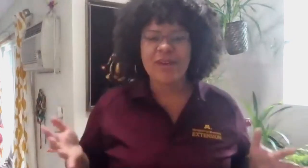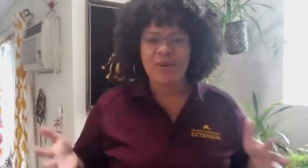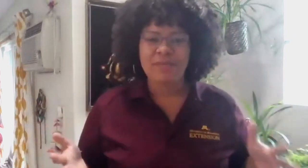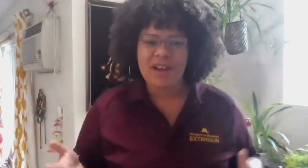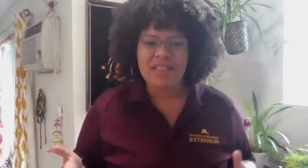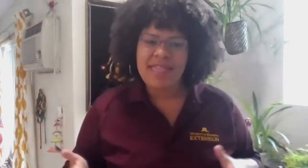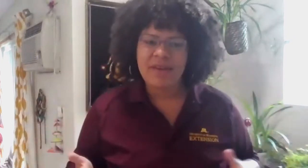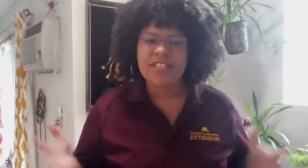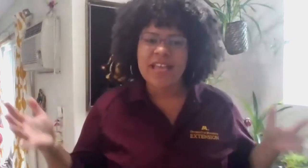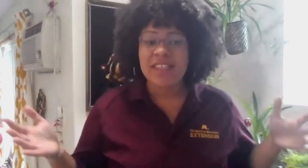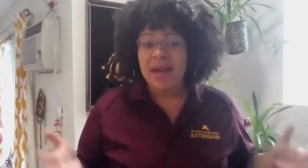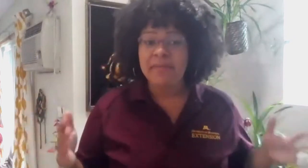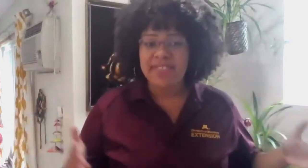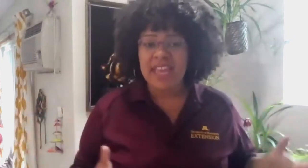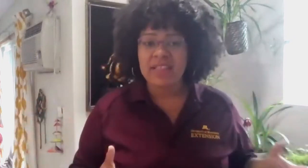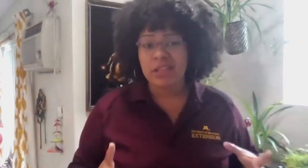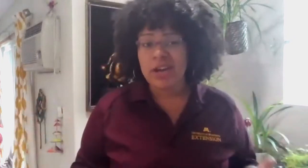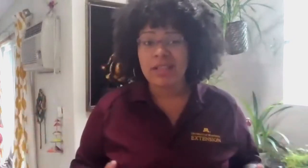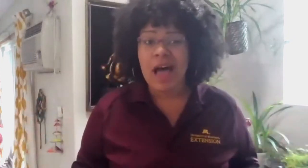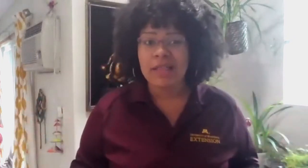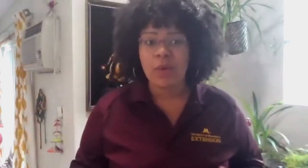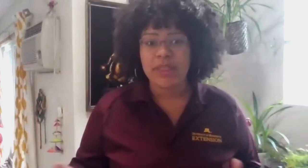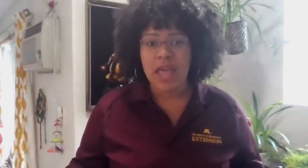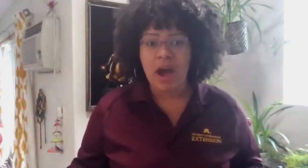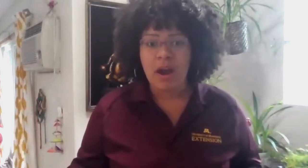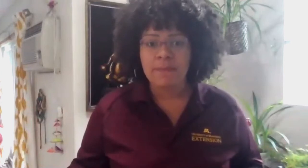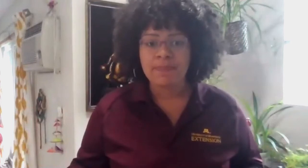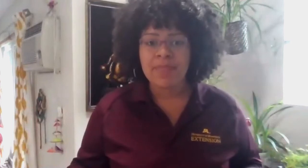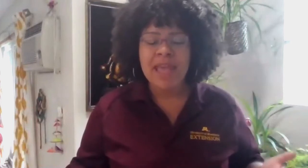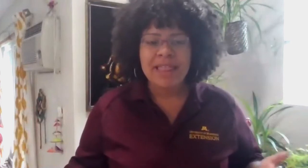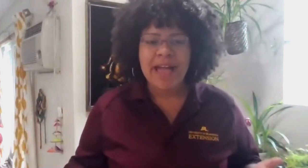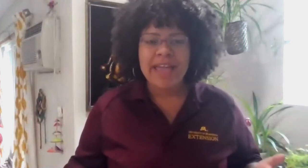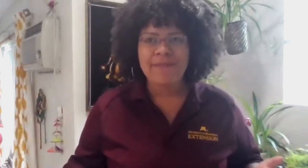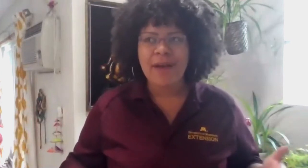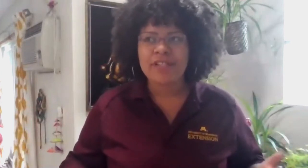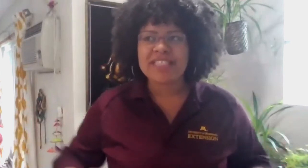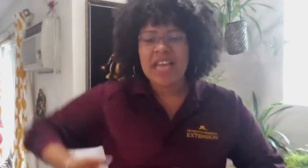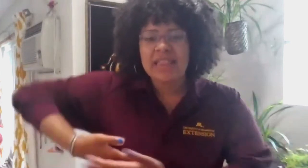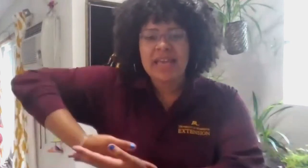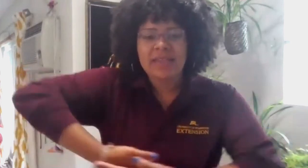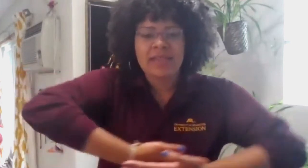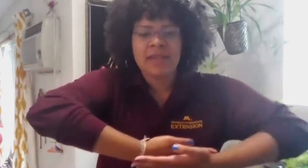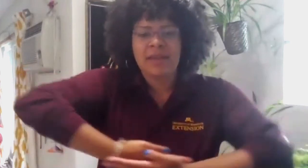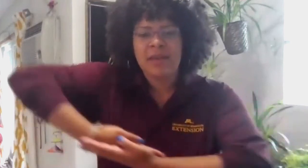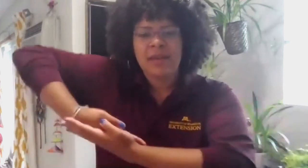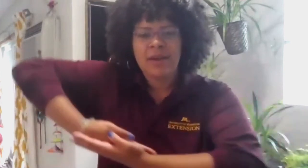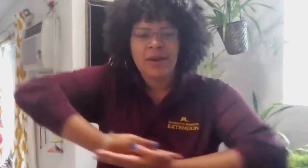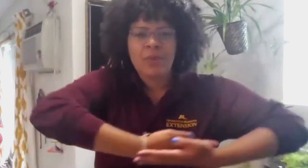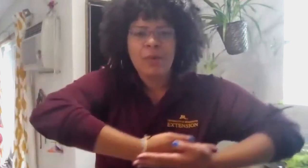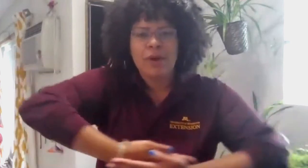cool in American Sign Language that some things look a lot like what they are. Like if I were to sign this, what word